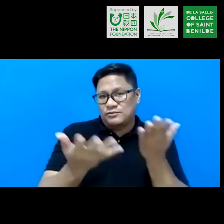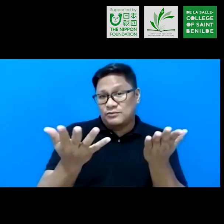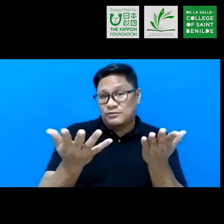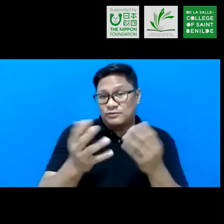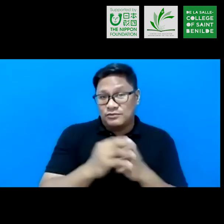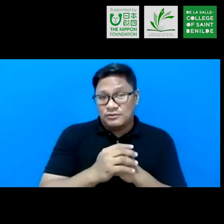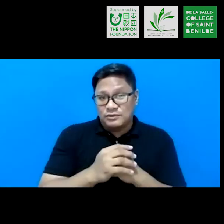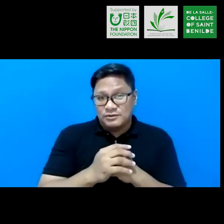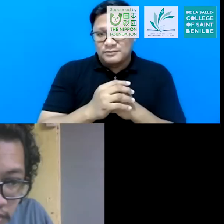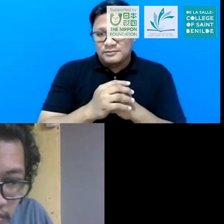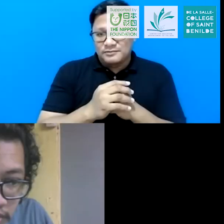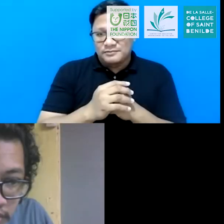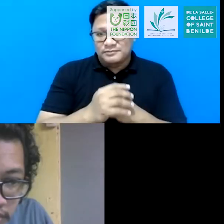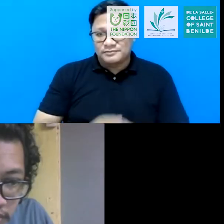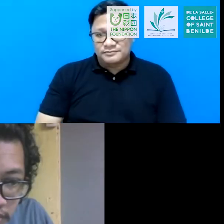Nat will lead.